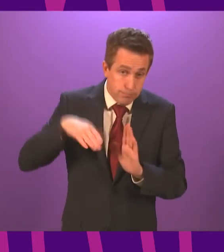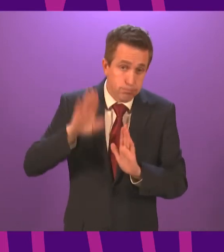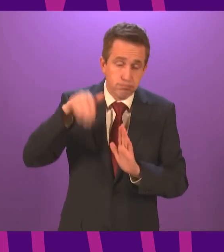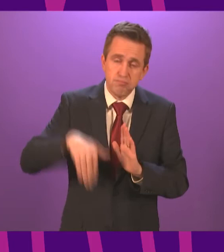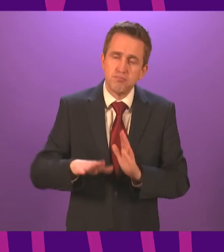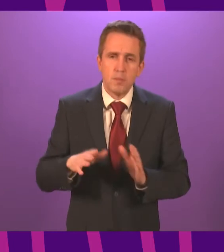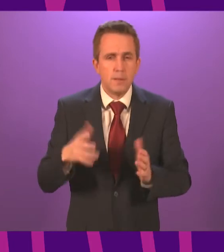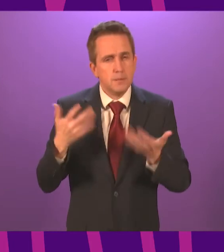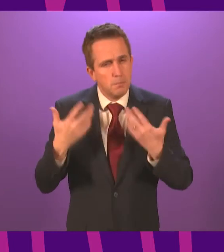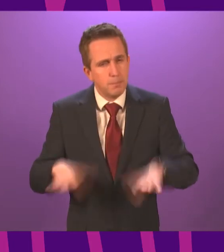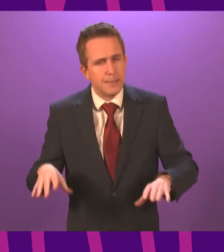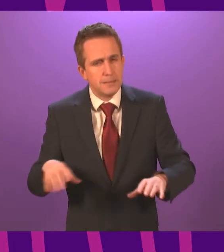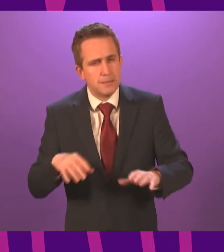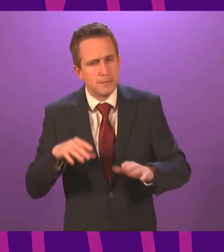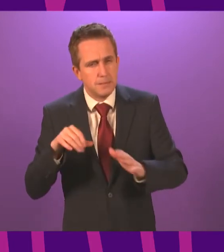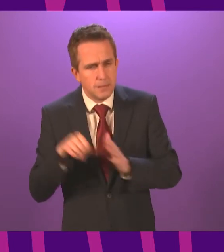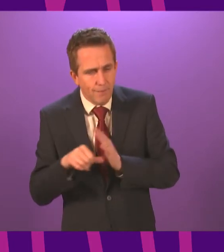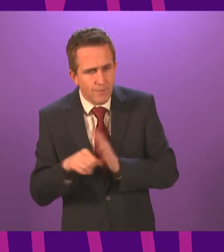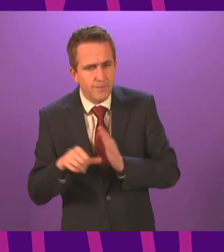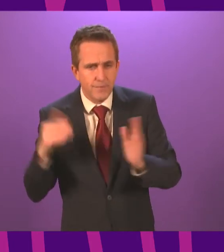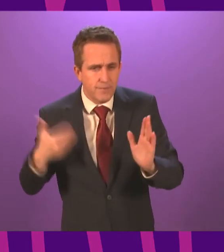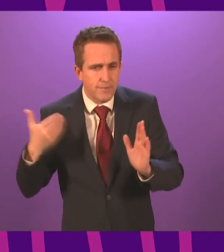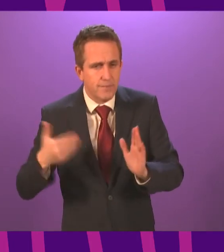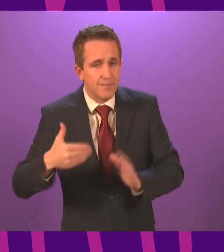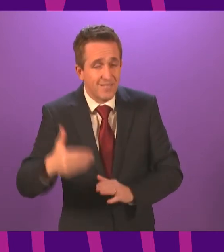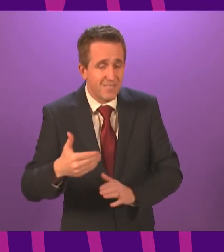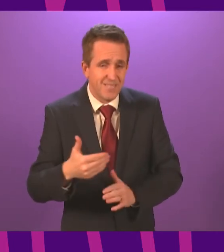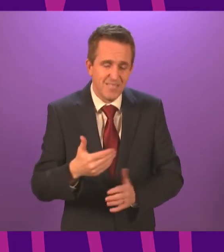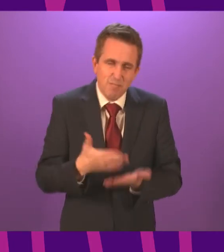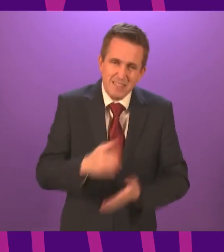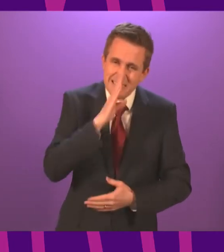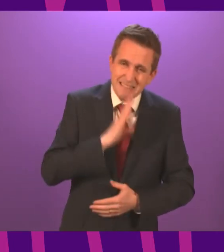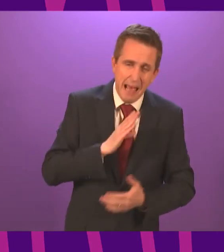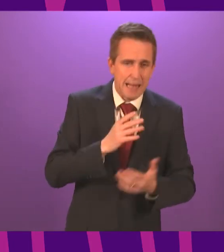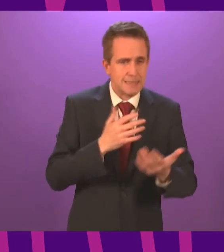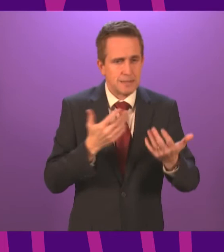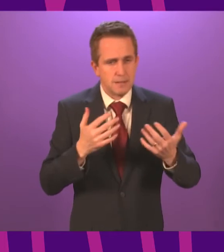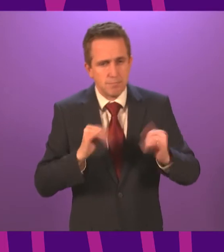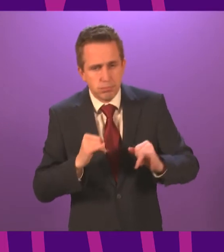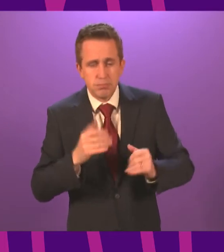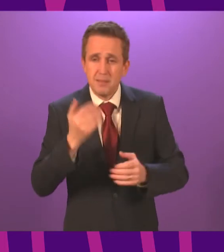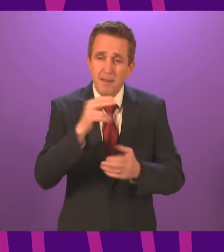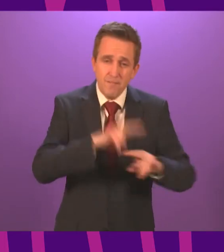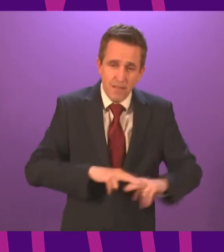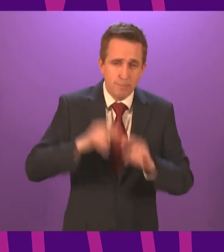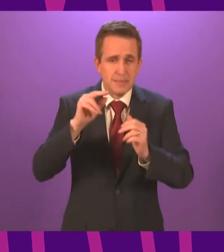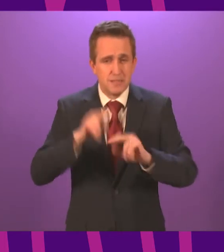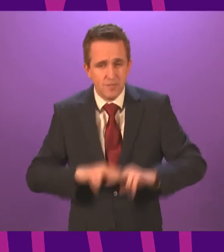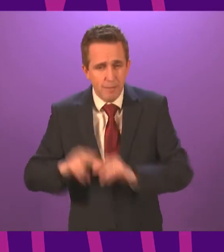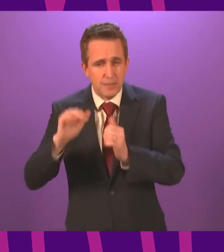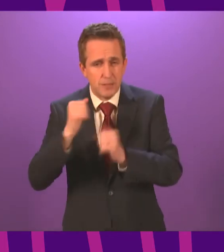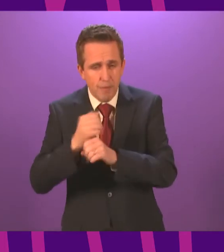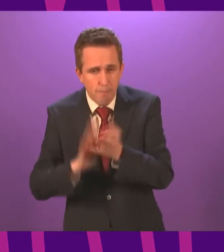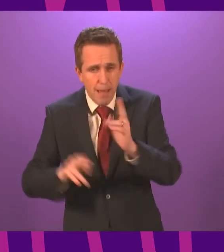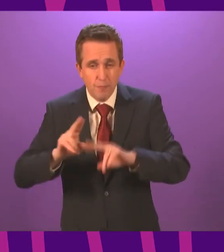it's been painful, dispiriting and all too often devastating, with friends, relatives, parents and grandparents, 5,000 of